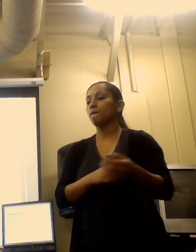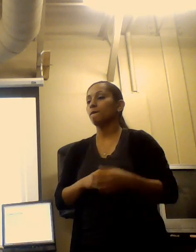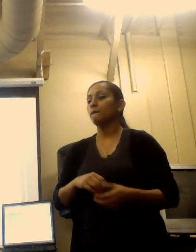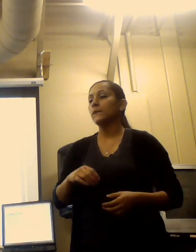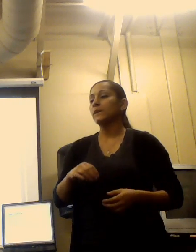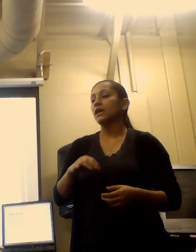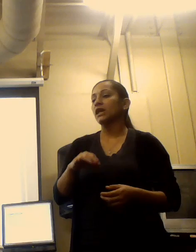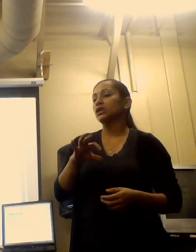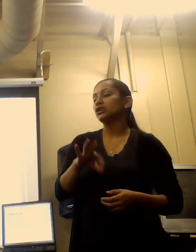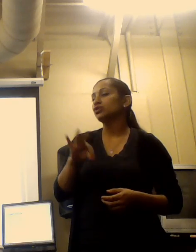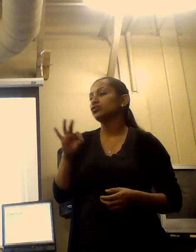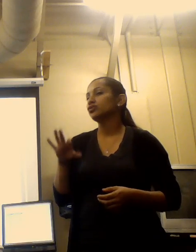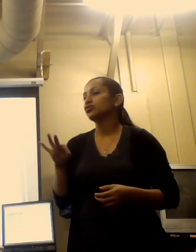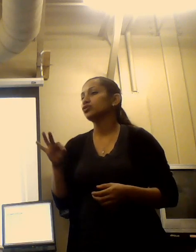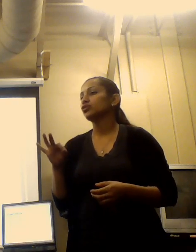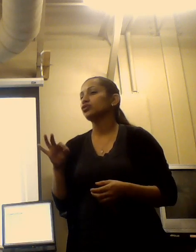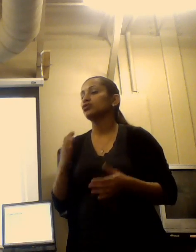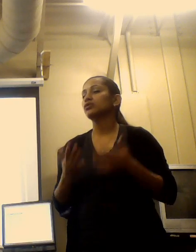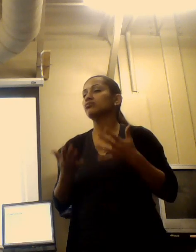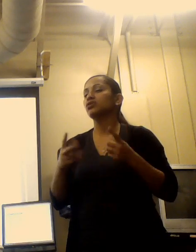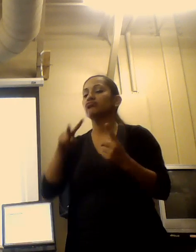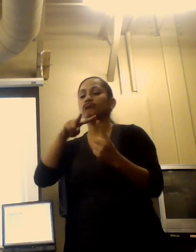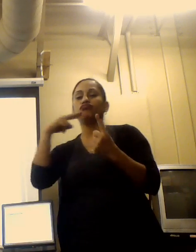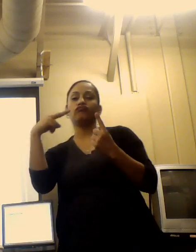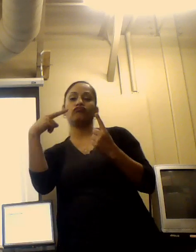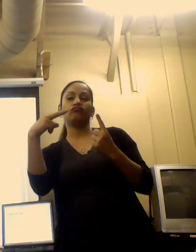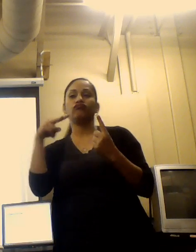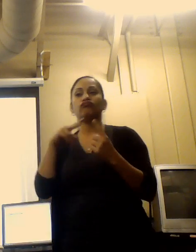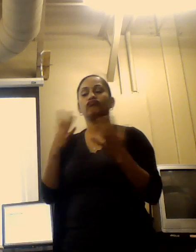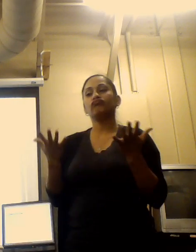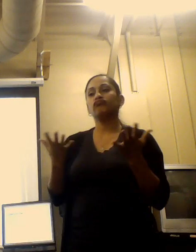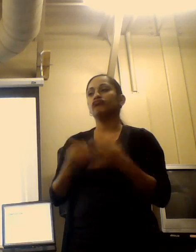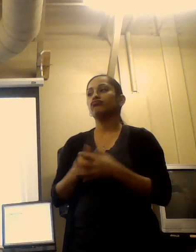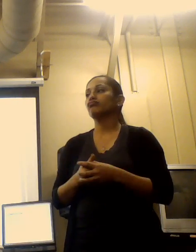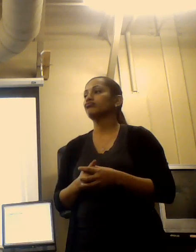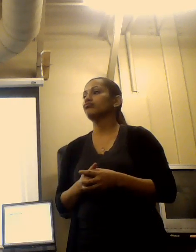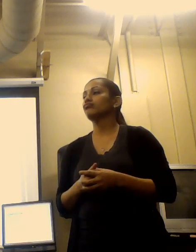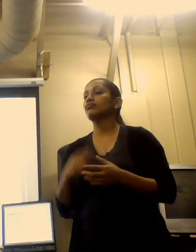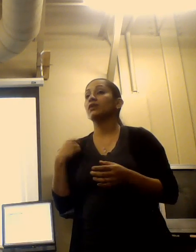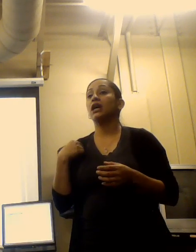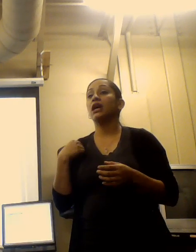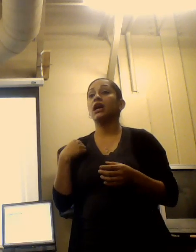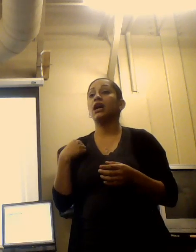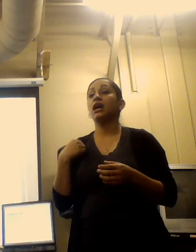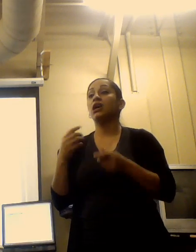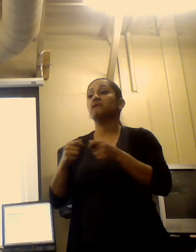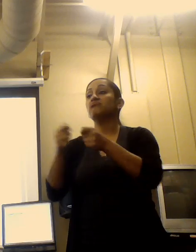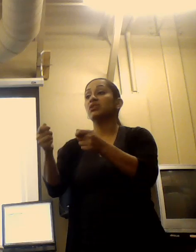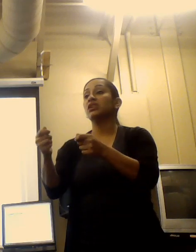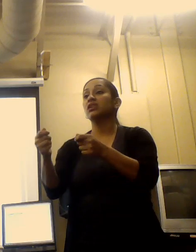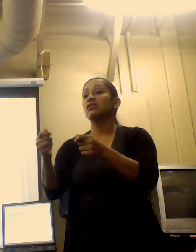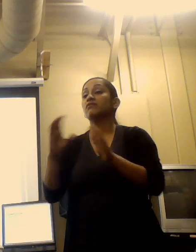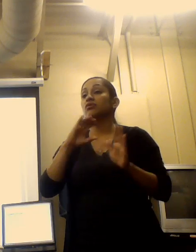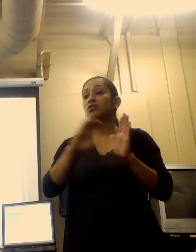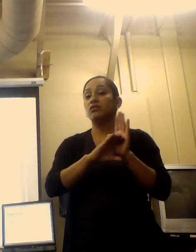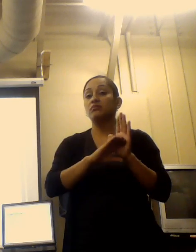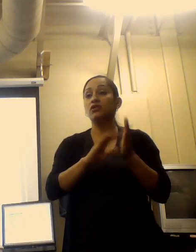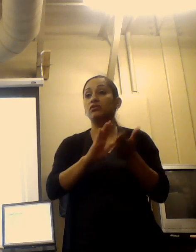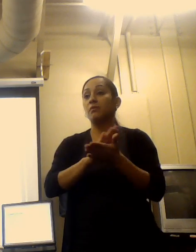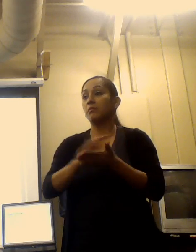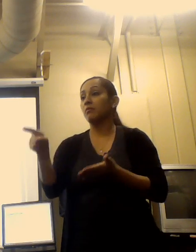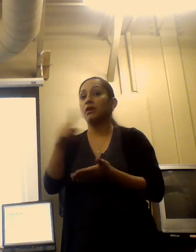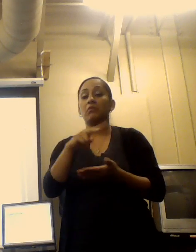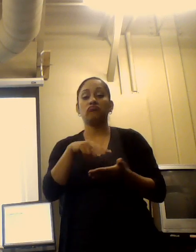point of view, using the rule of thirds. I actually gave you a little image, and we're going to look at a lot more as far as rule of